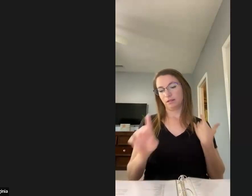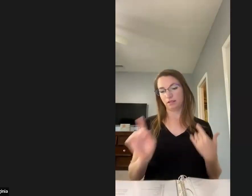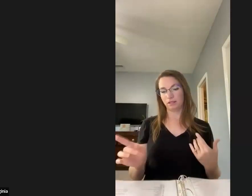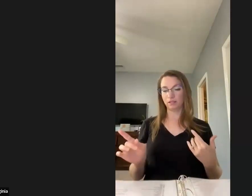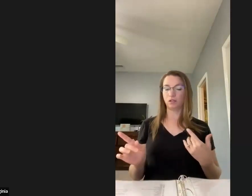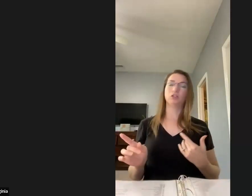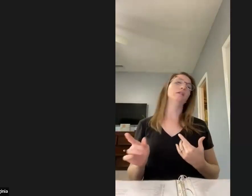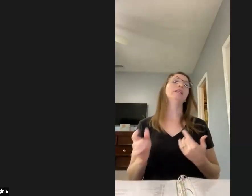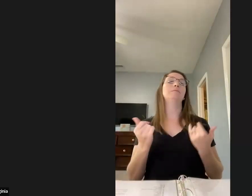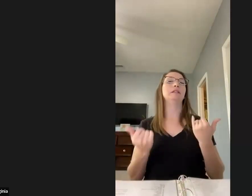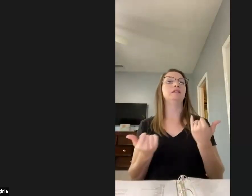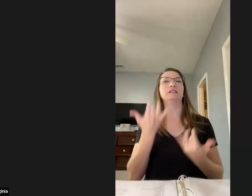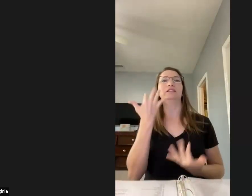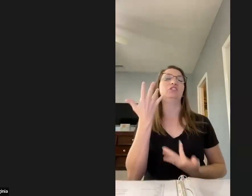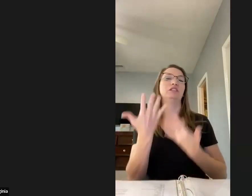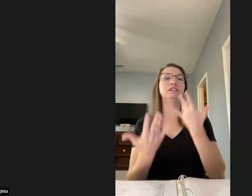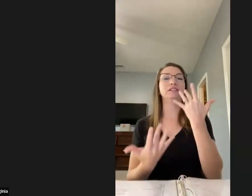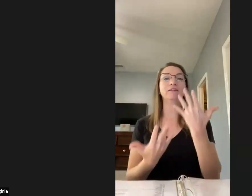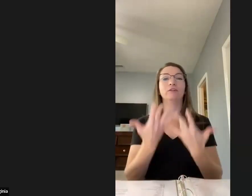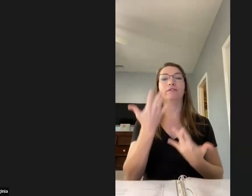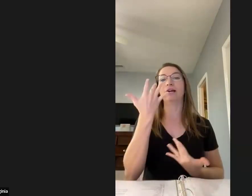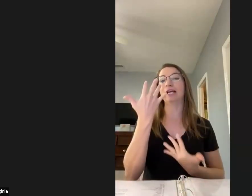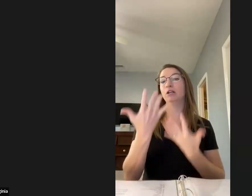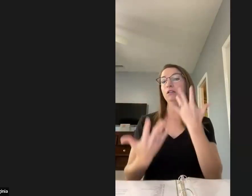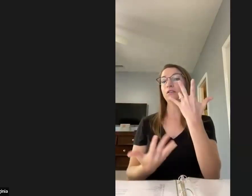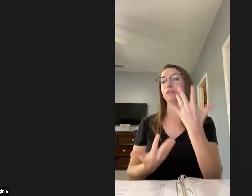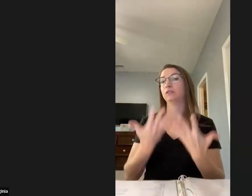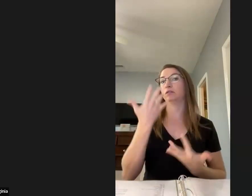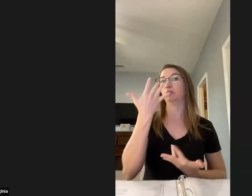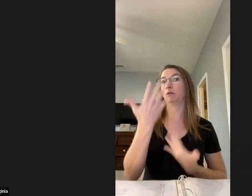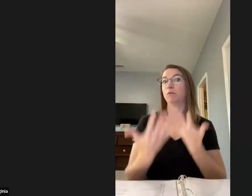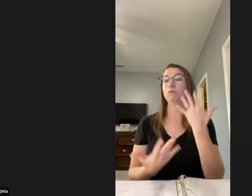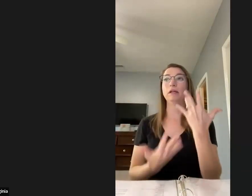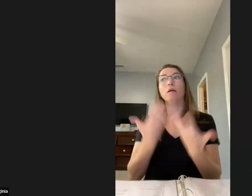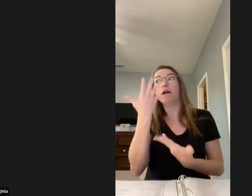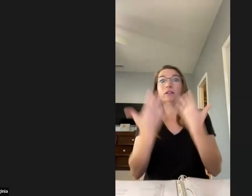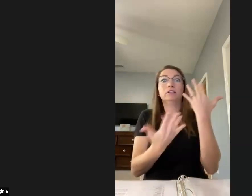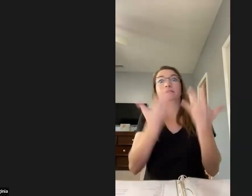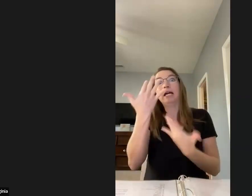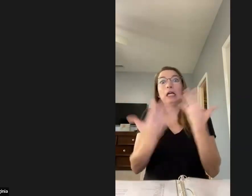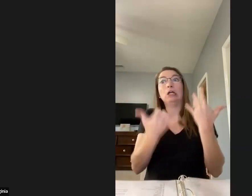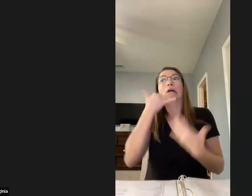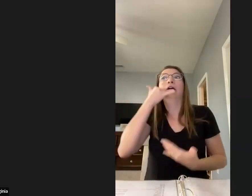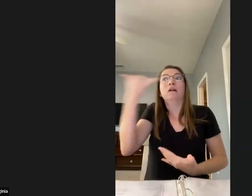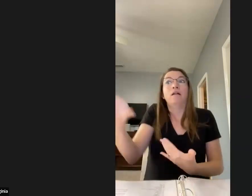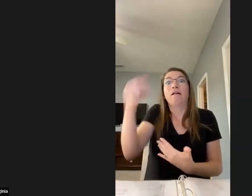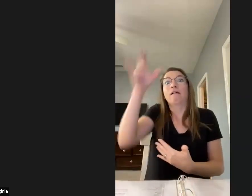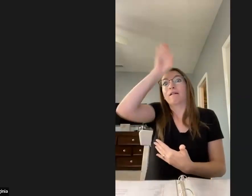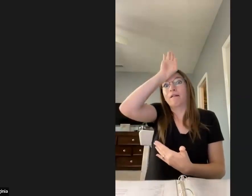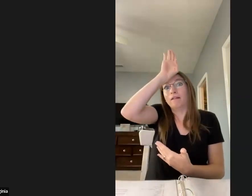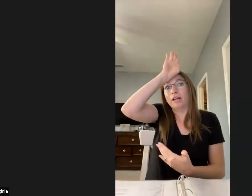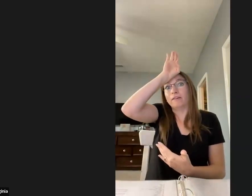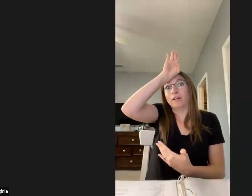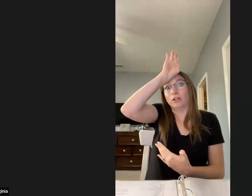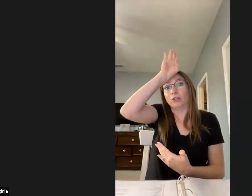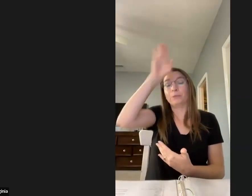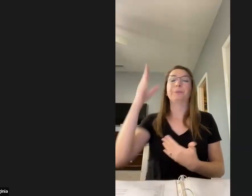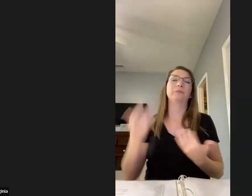This isn't on your list, but this is just the sign for fire, just so you know, like, oh, there's fire. Call firefighters.